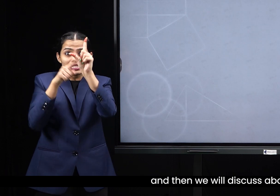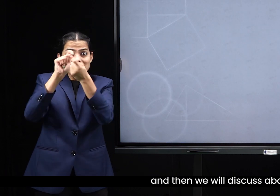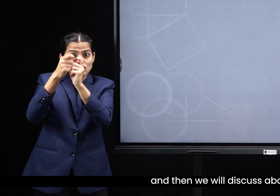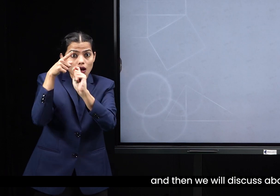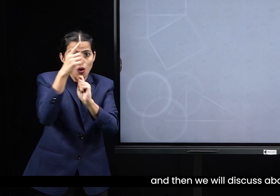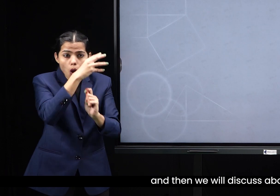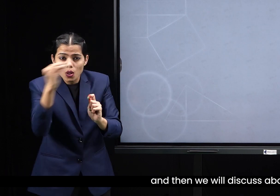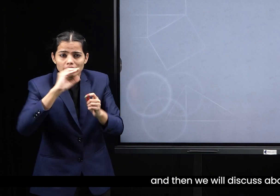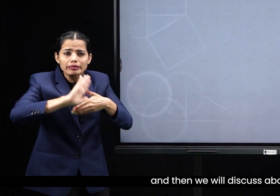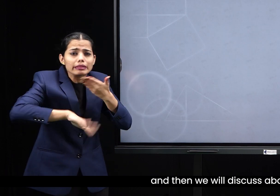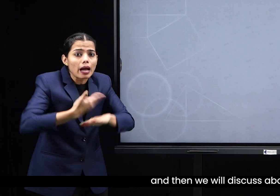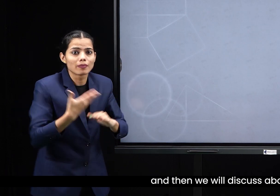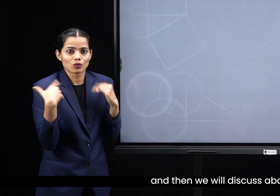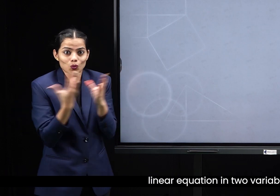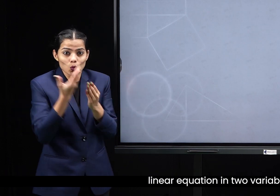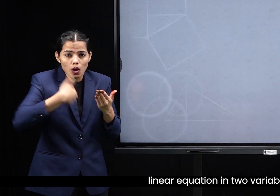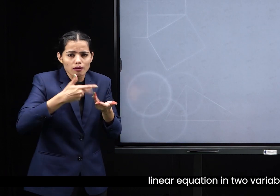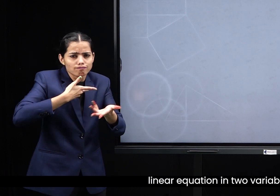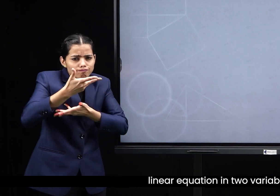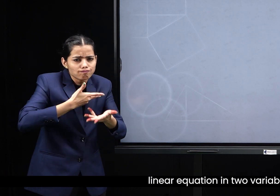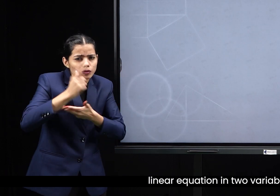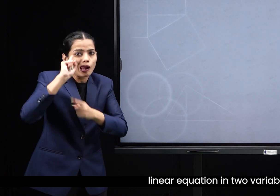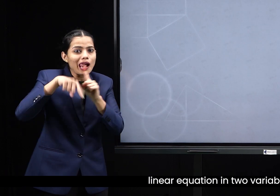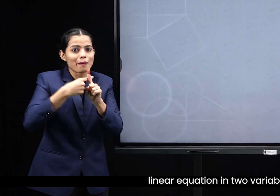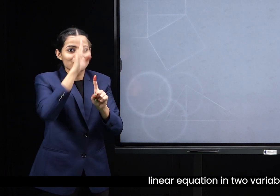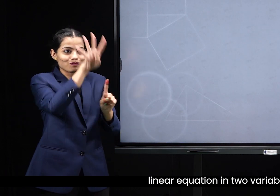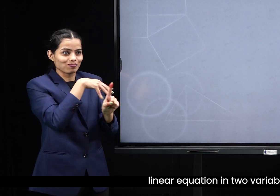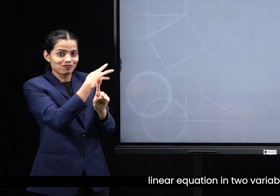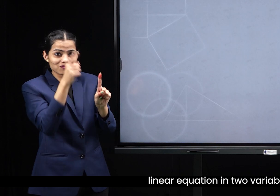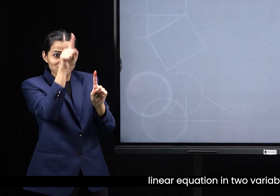we will discuss about linear equation in two variables.